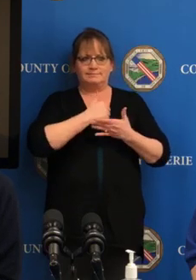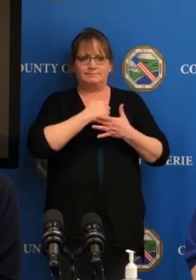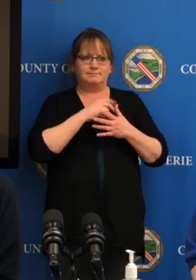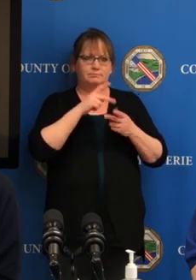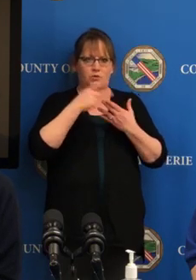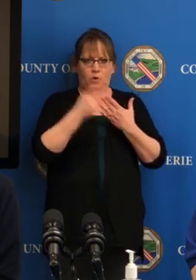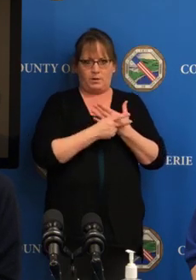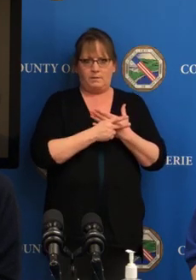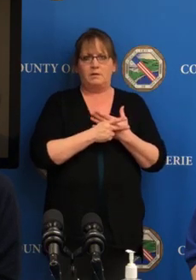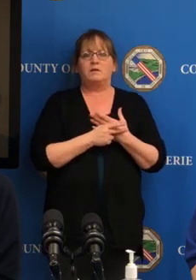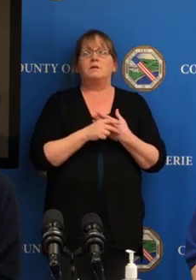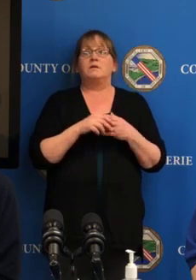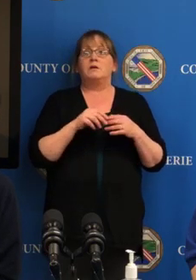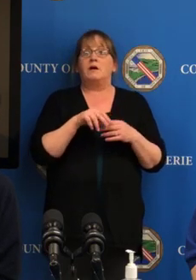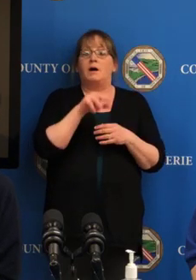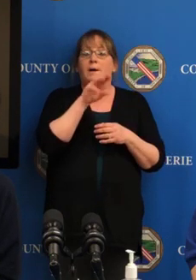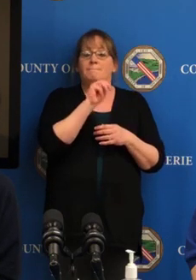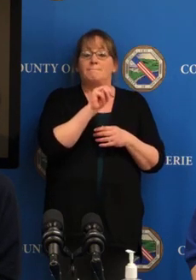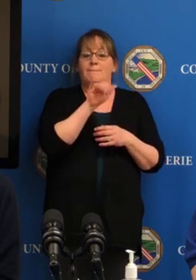at one word,